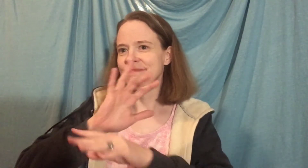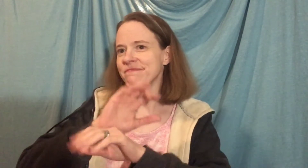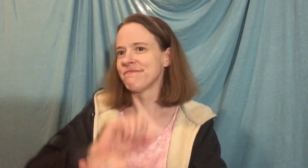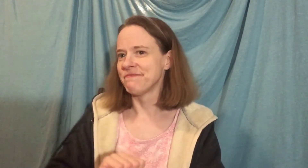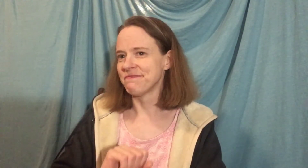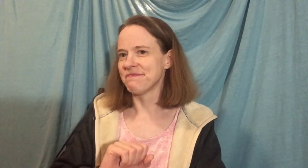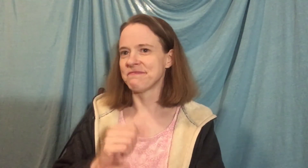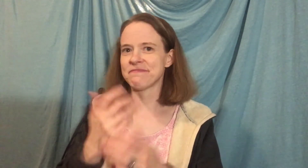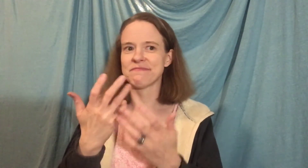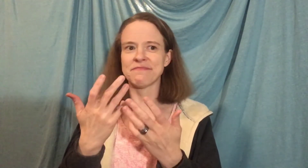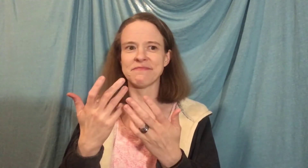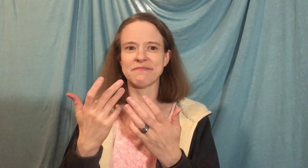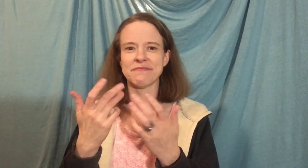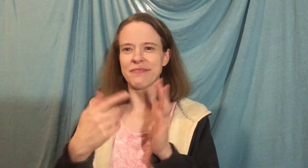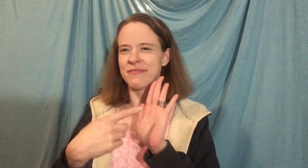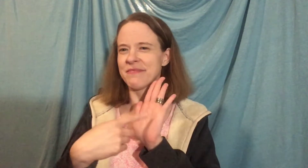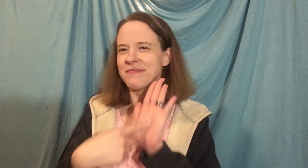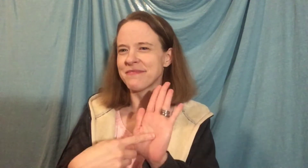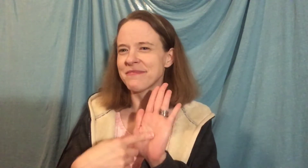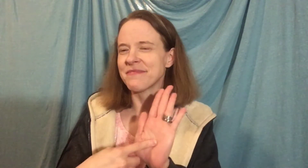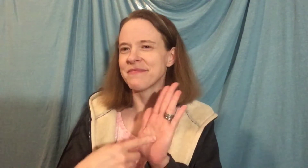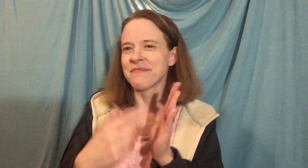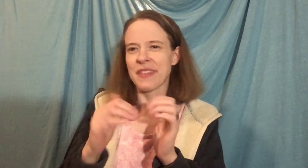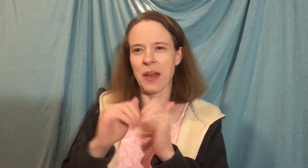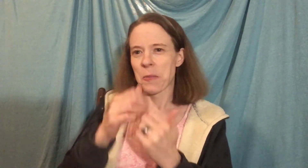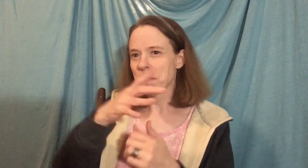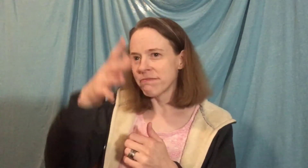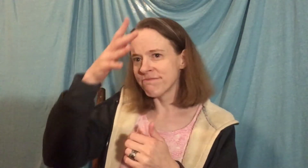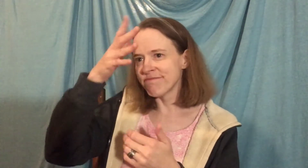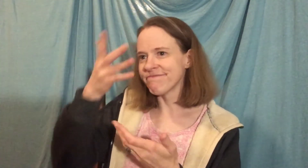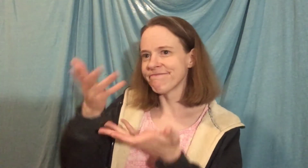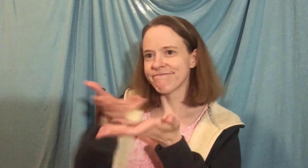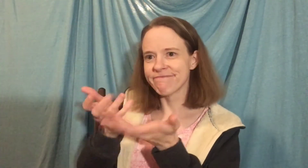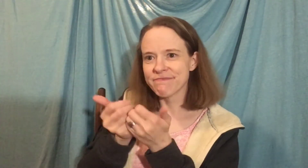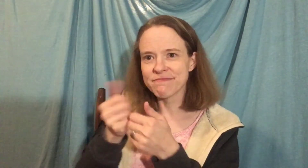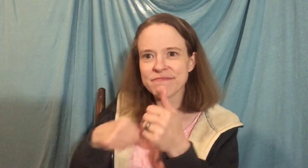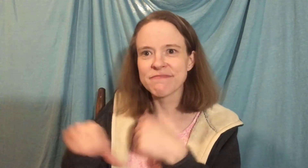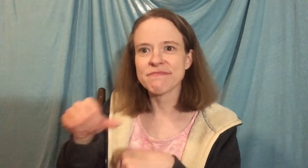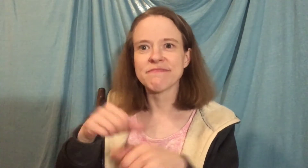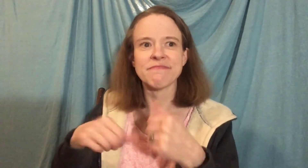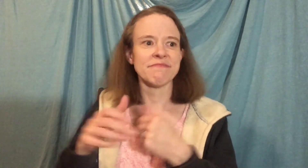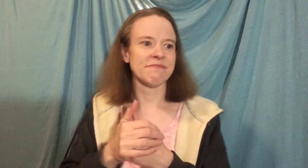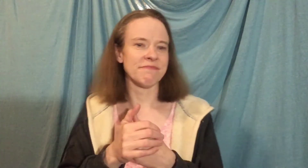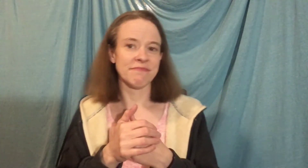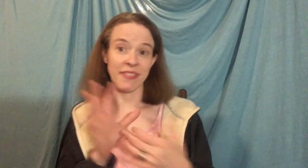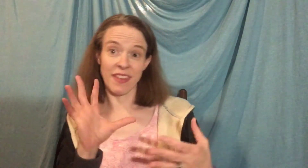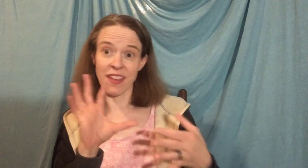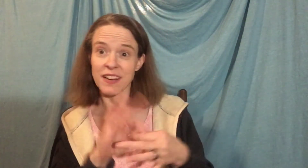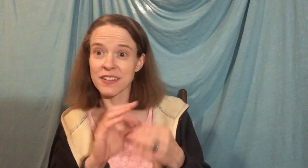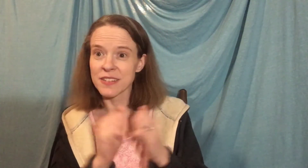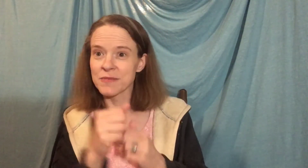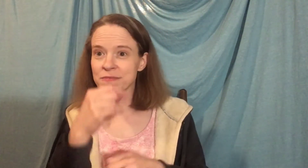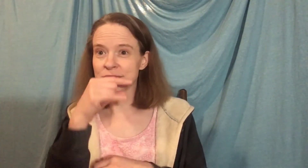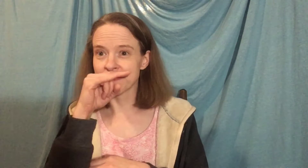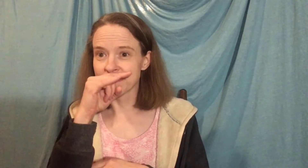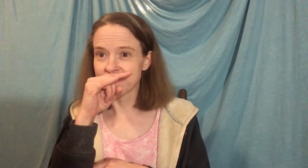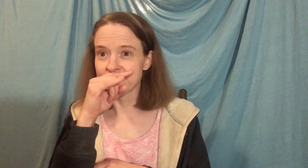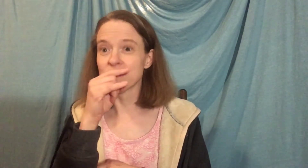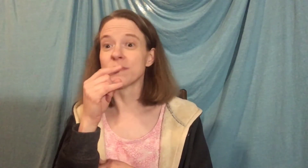and traditions and cultures are passed on. It's where parents model for their children how to interact, and it's where they connect with